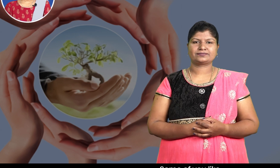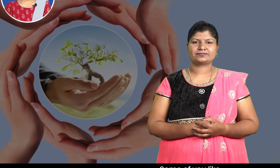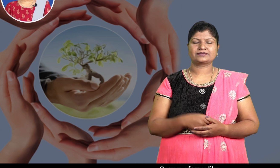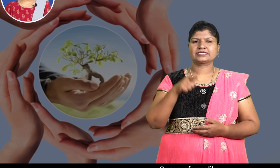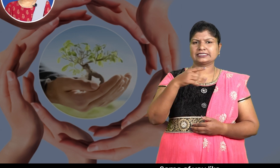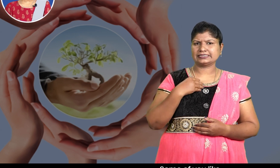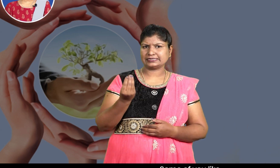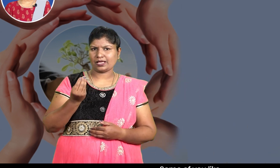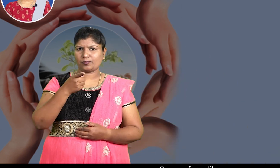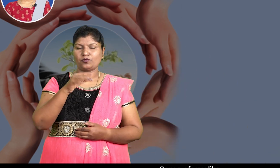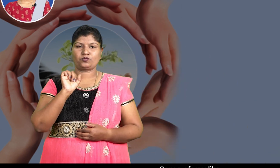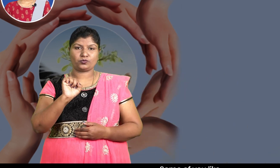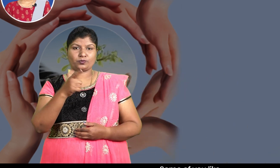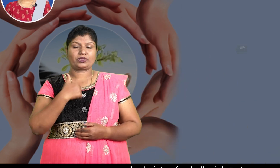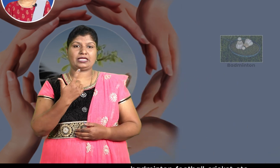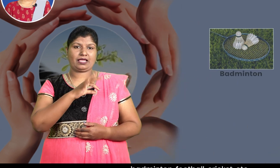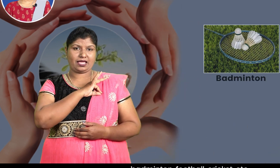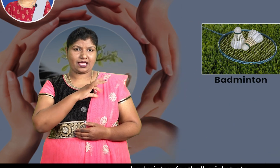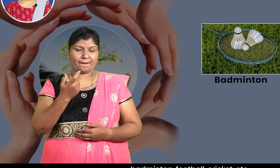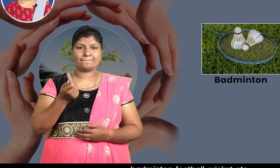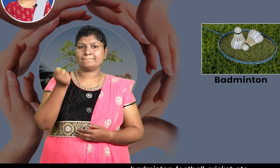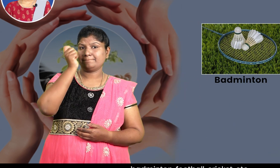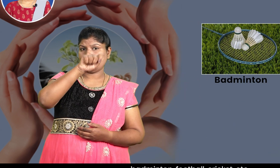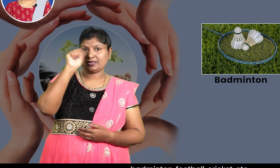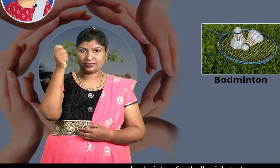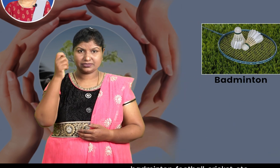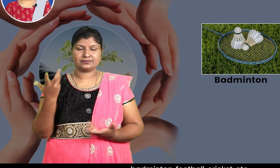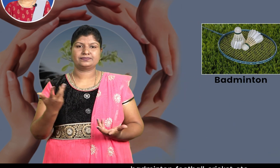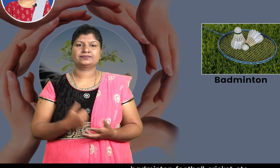Some of you may like badminton,